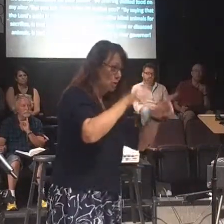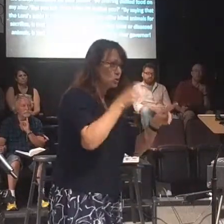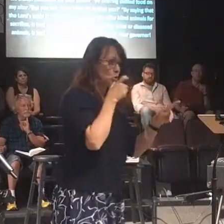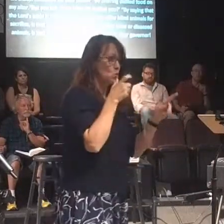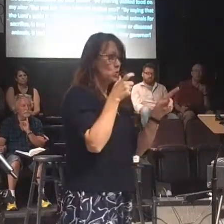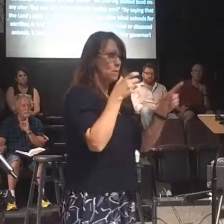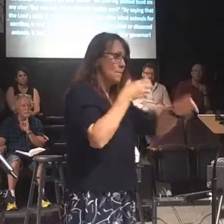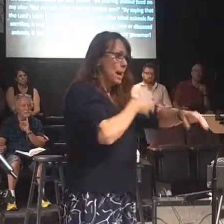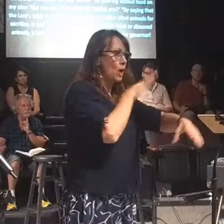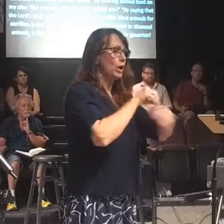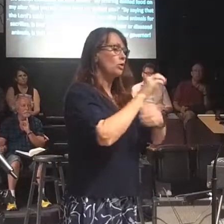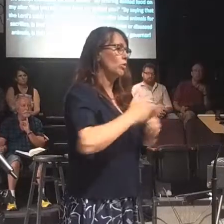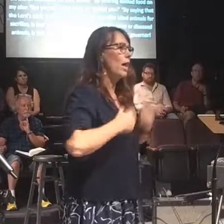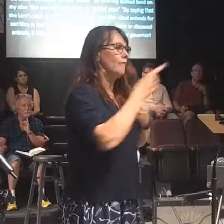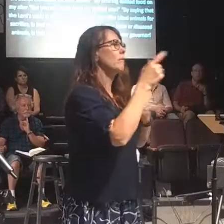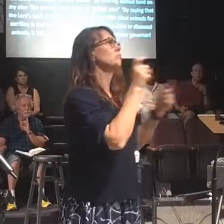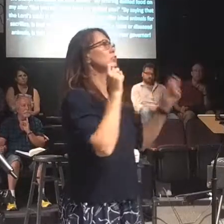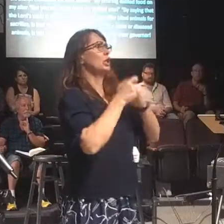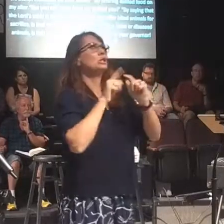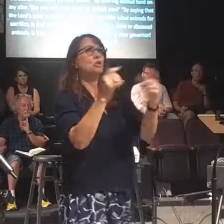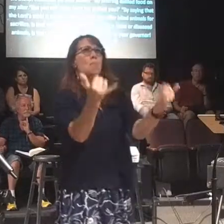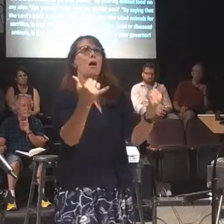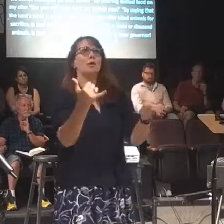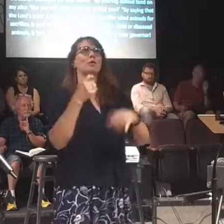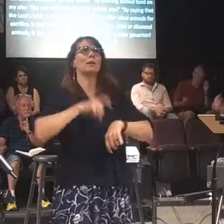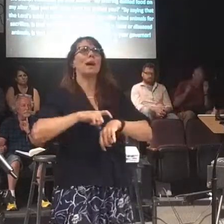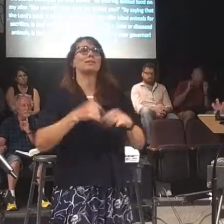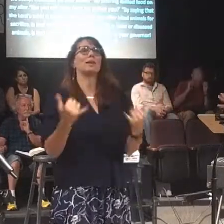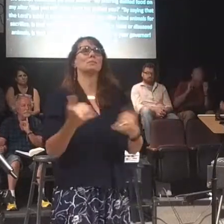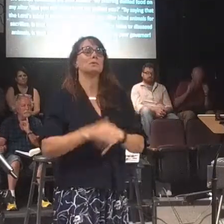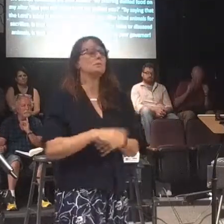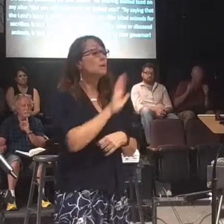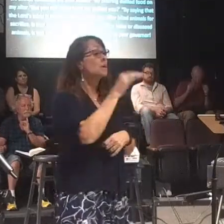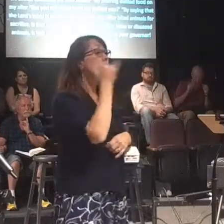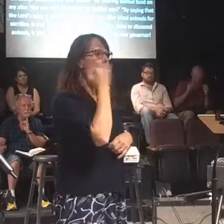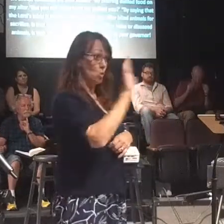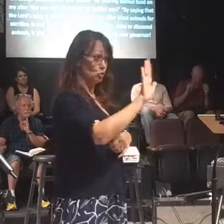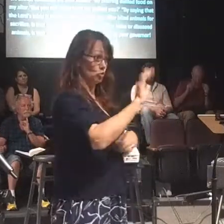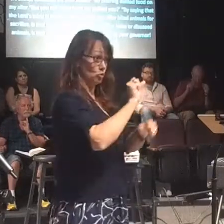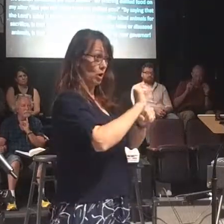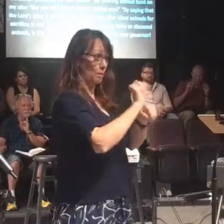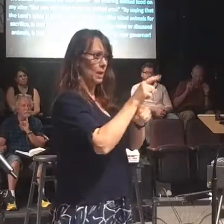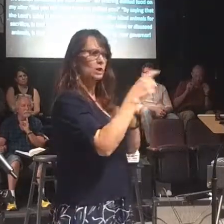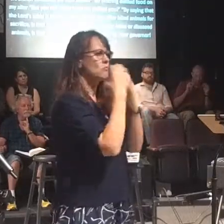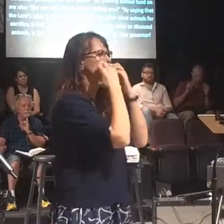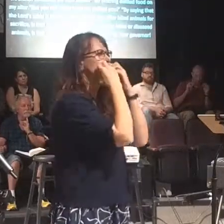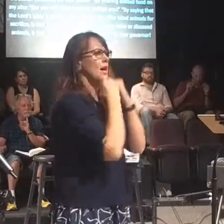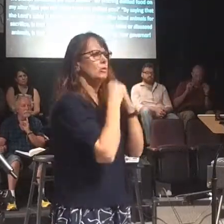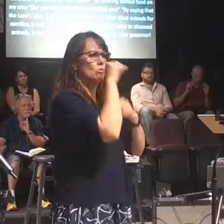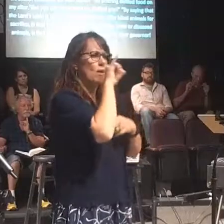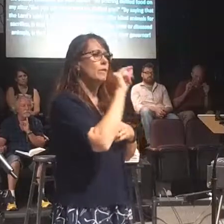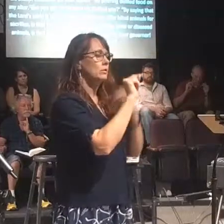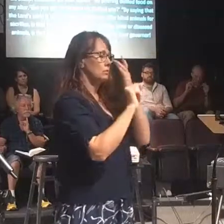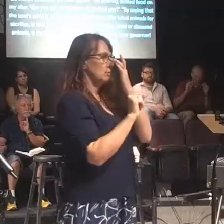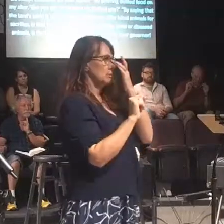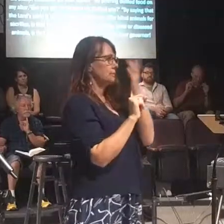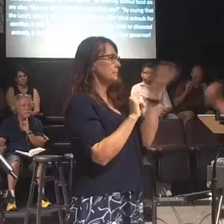in your life. Let me translate it into modern language. Try going, like, if you have a job that you really, really value, try